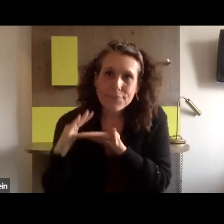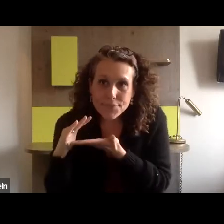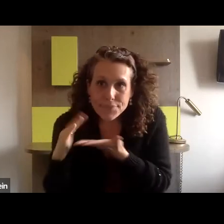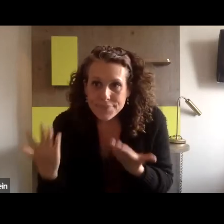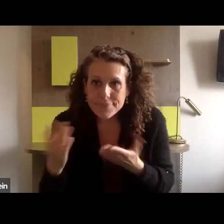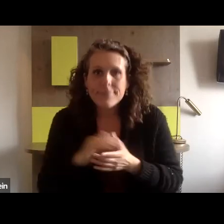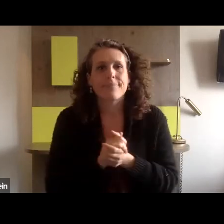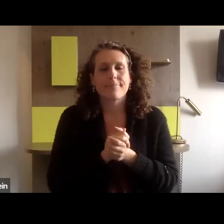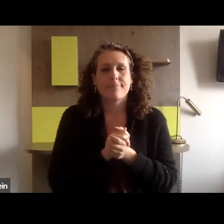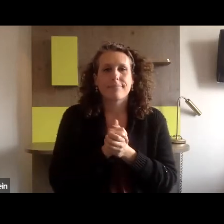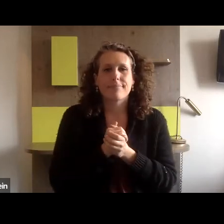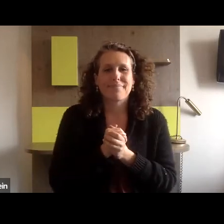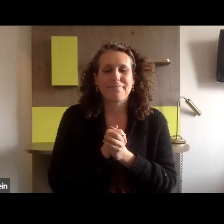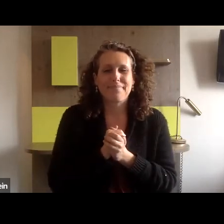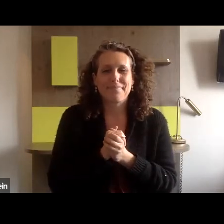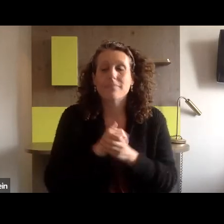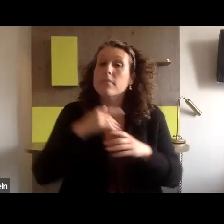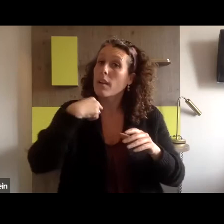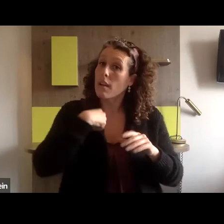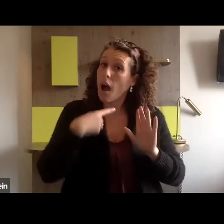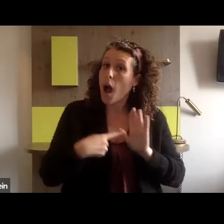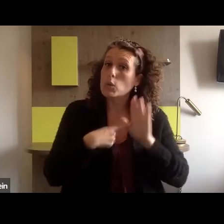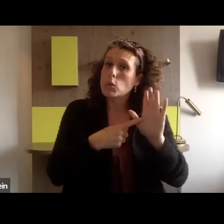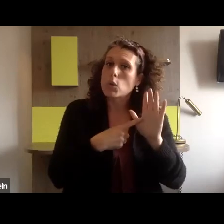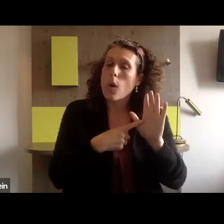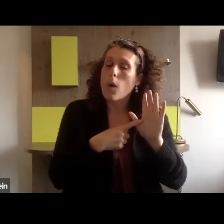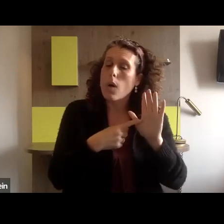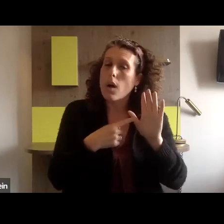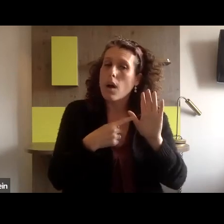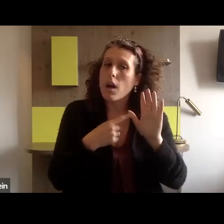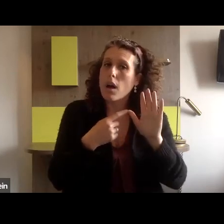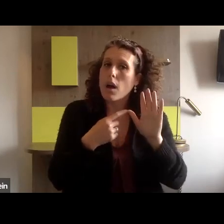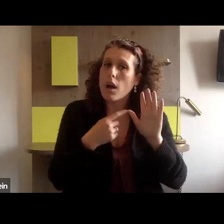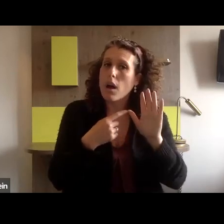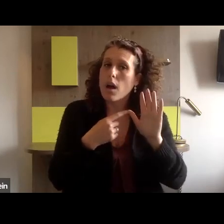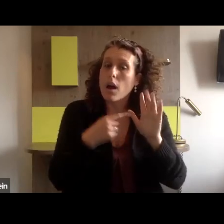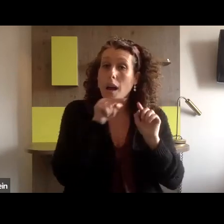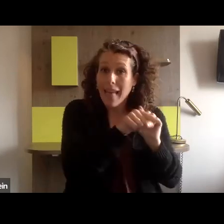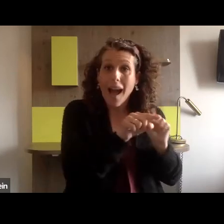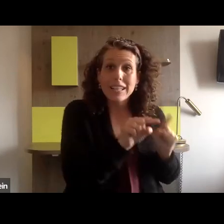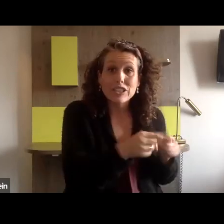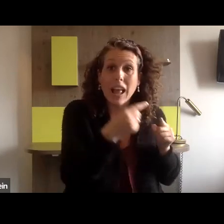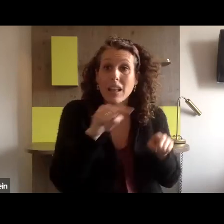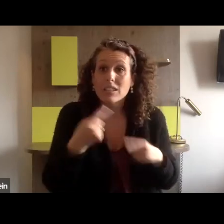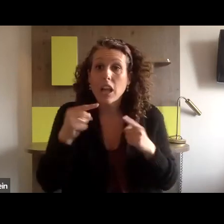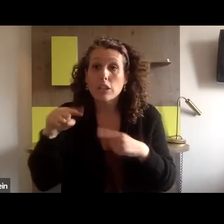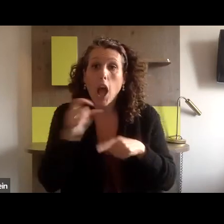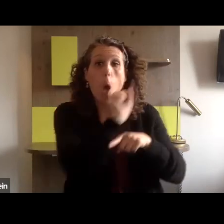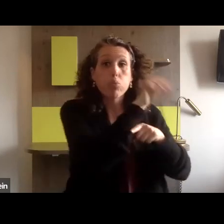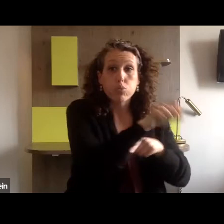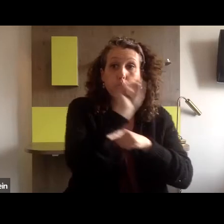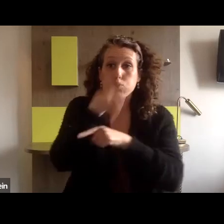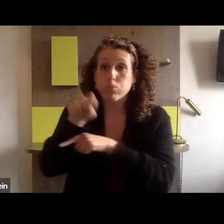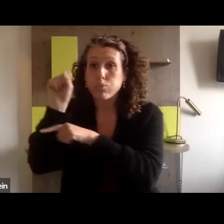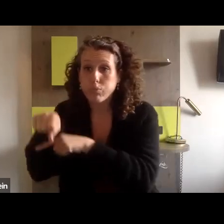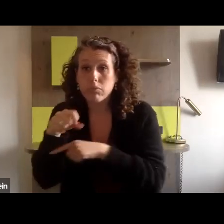I have shown to illustrate a few examples how those challenges can be solved